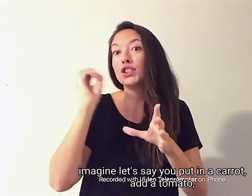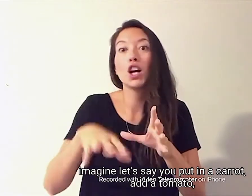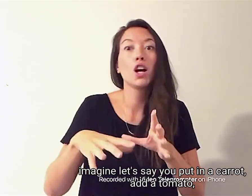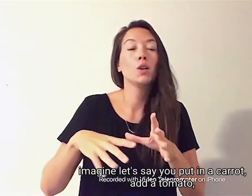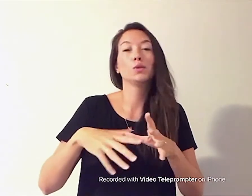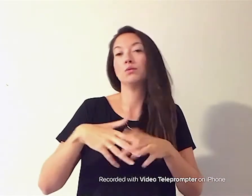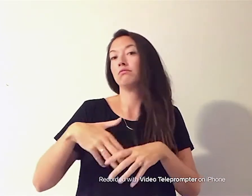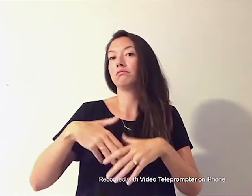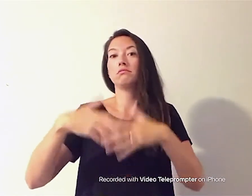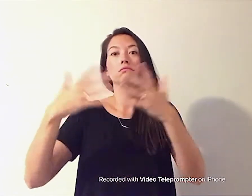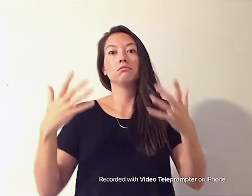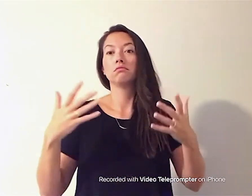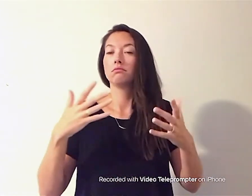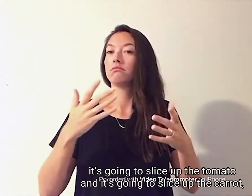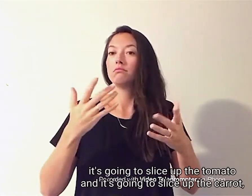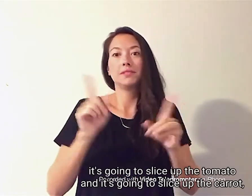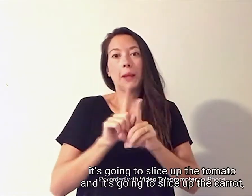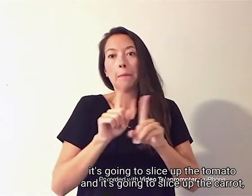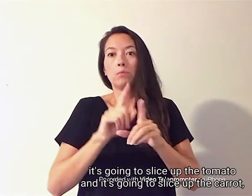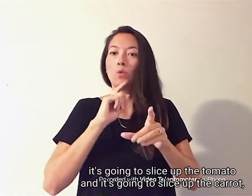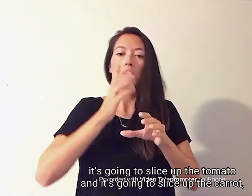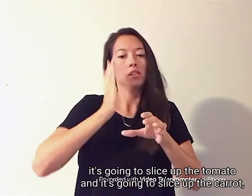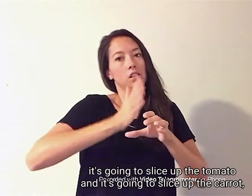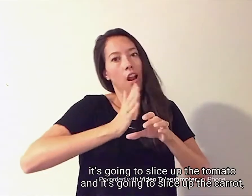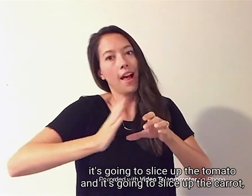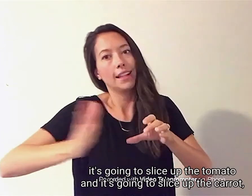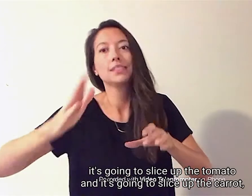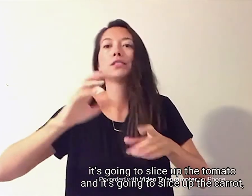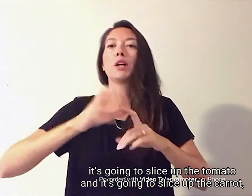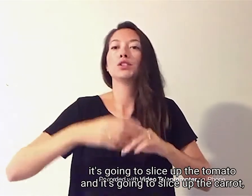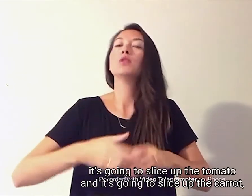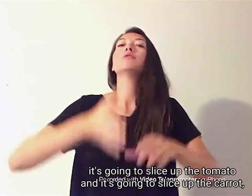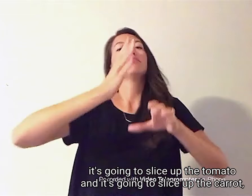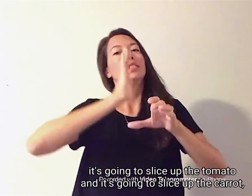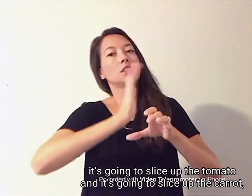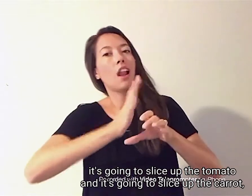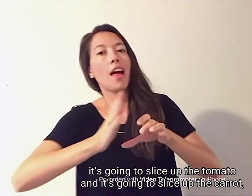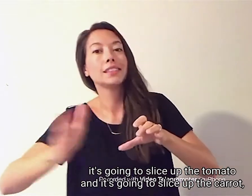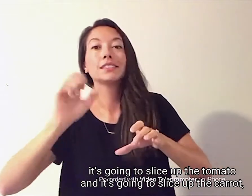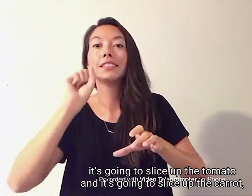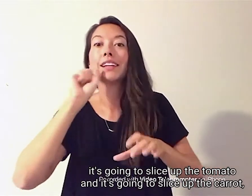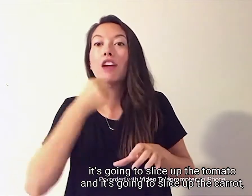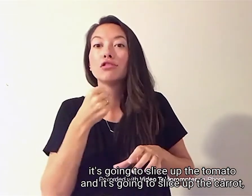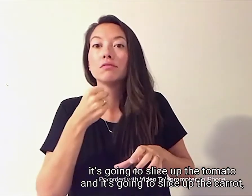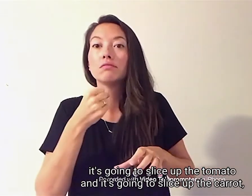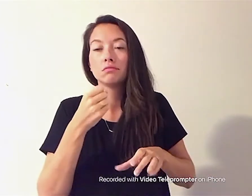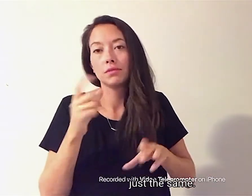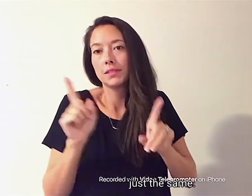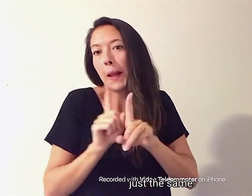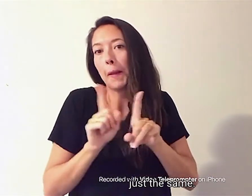tomato. It's going to slice up the tomato and it's going to slice up the carrot just the